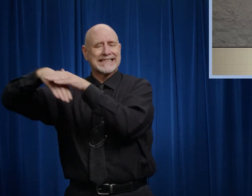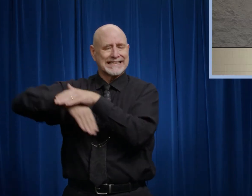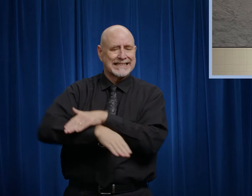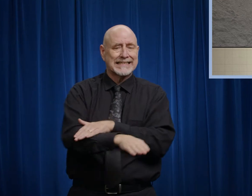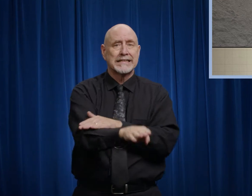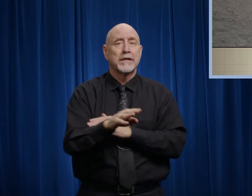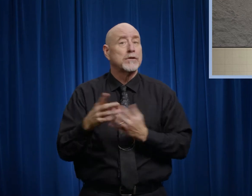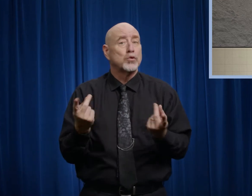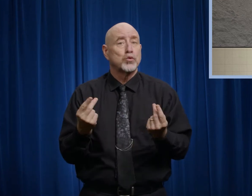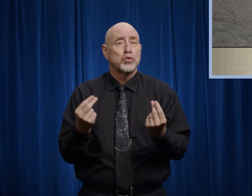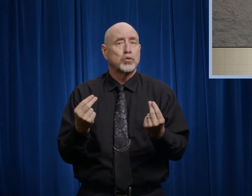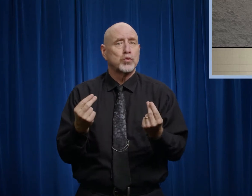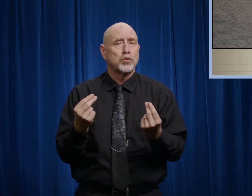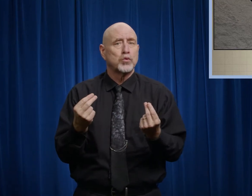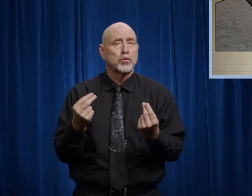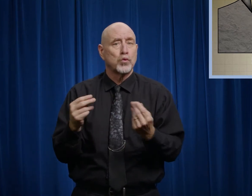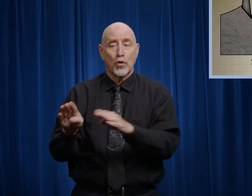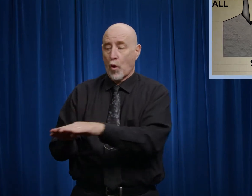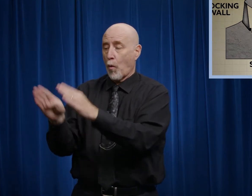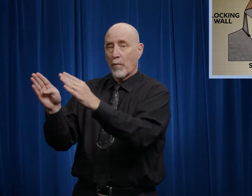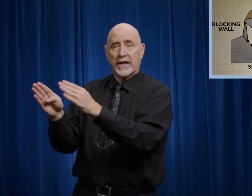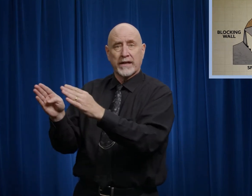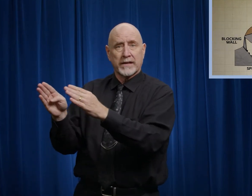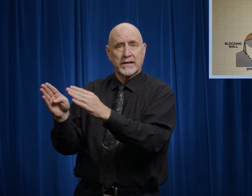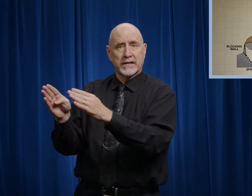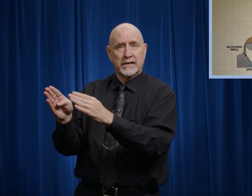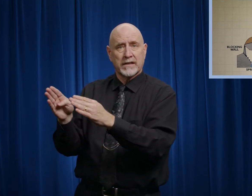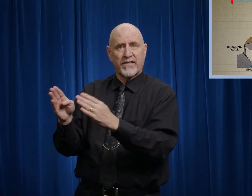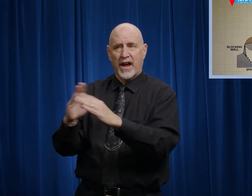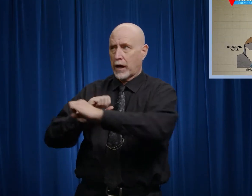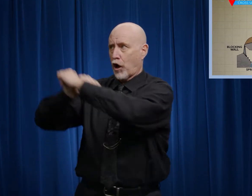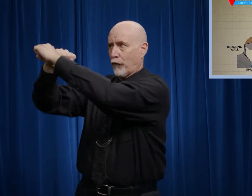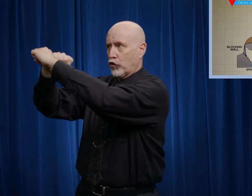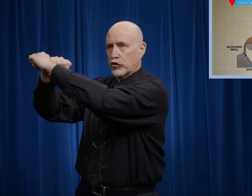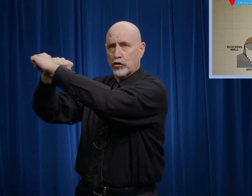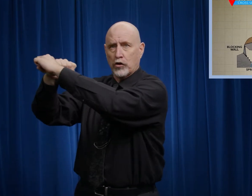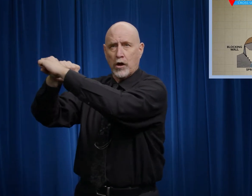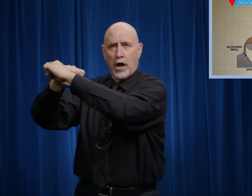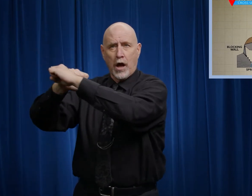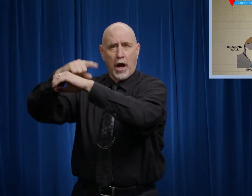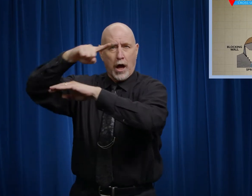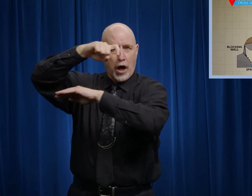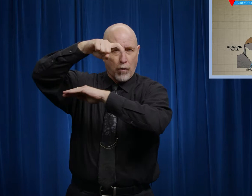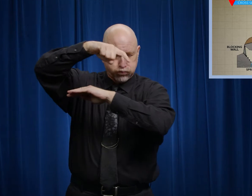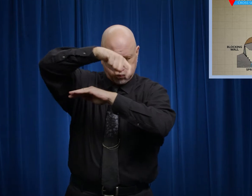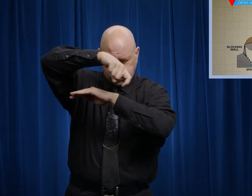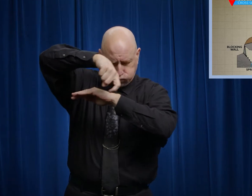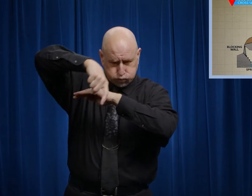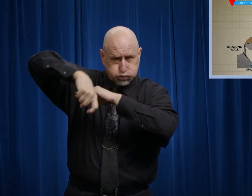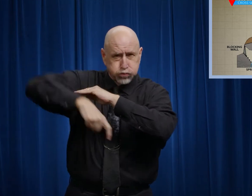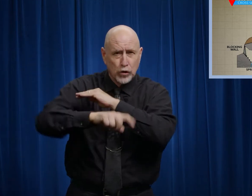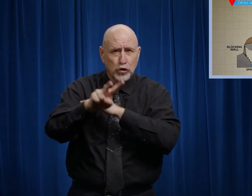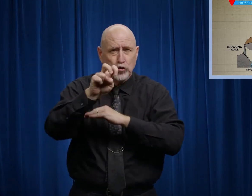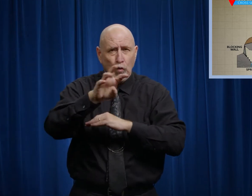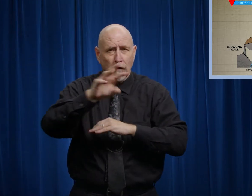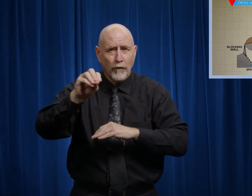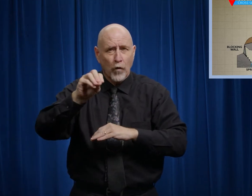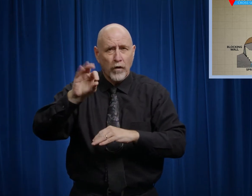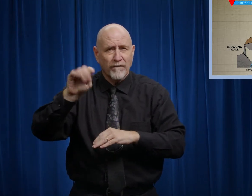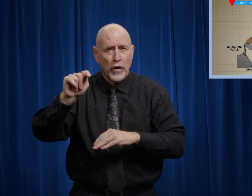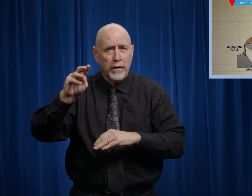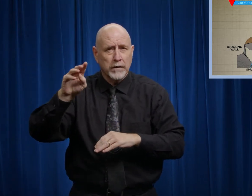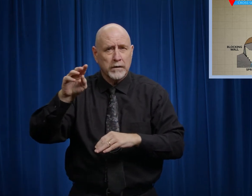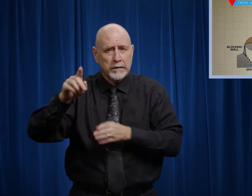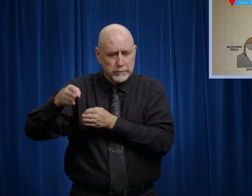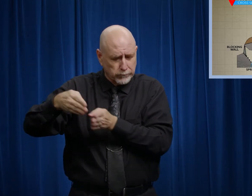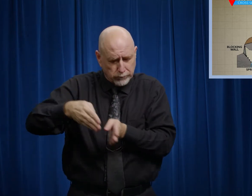that spring, Megiddo covered over the opening and dug a 230-foot long tunnel for city inhabitants